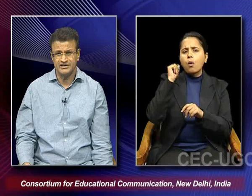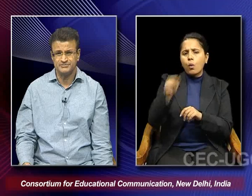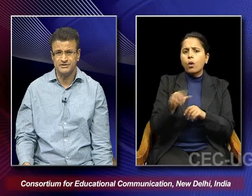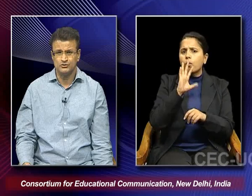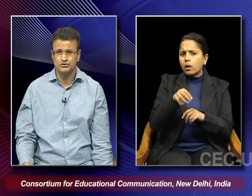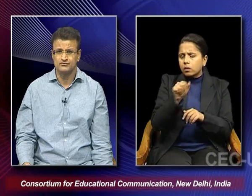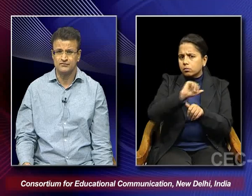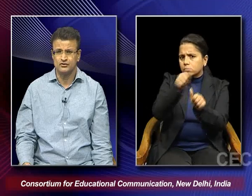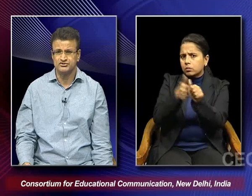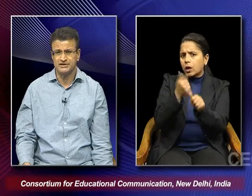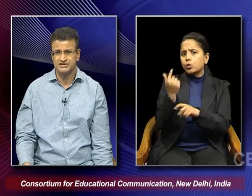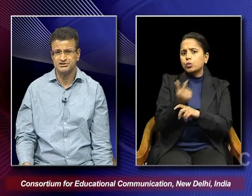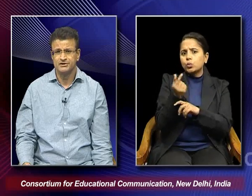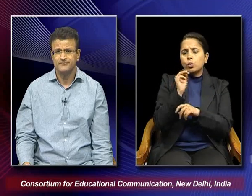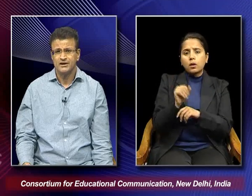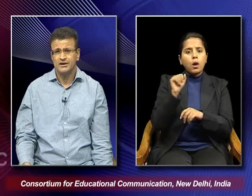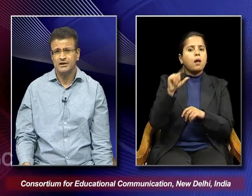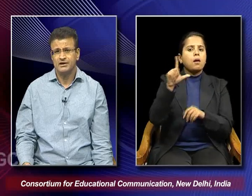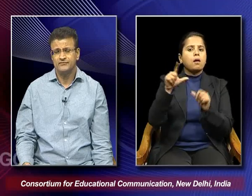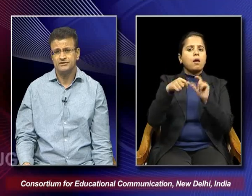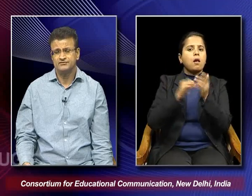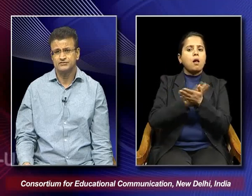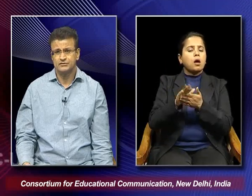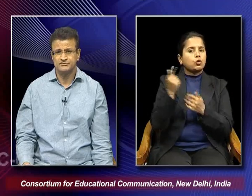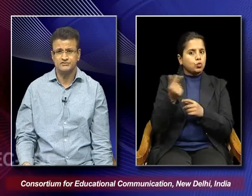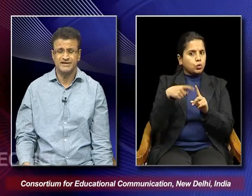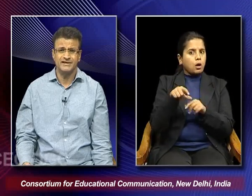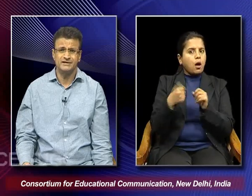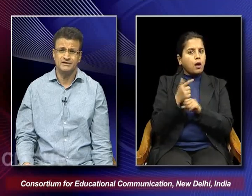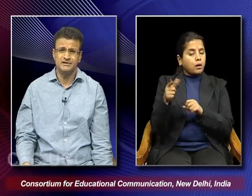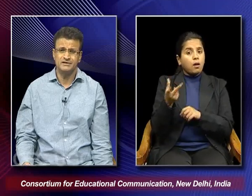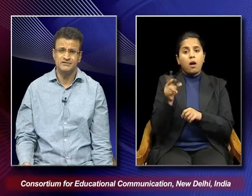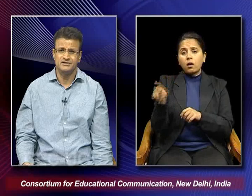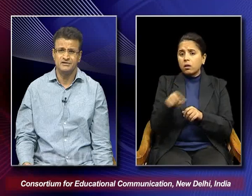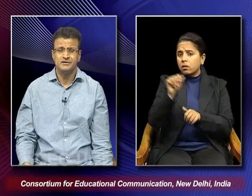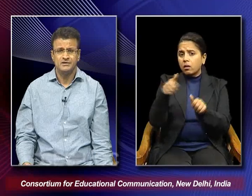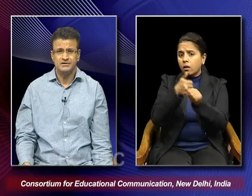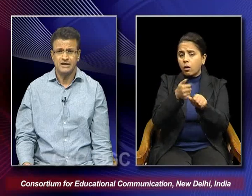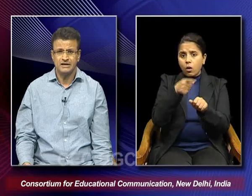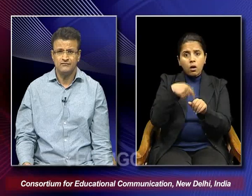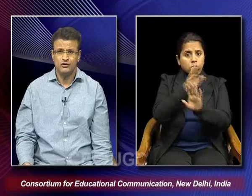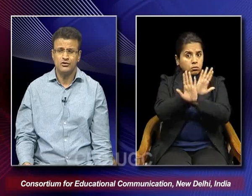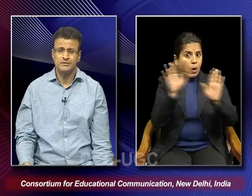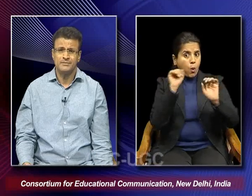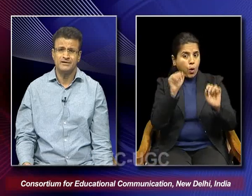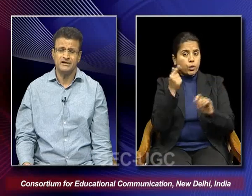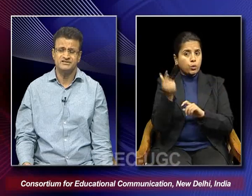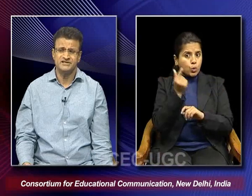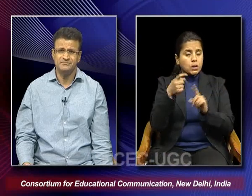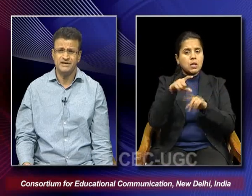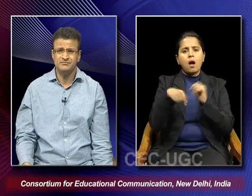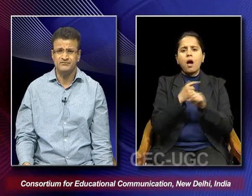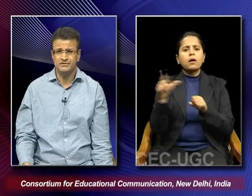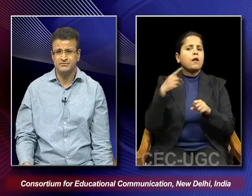Kargil has been used. One was Laksh, which was again dealing with the Kargil war, but at the